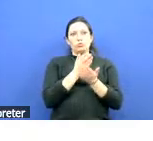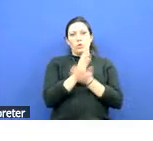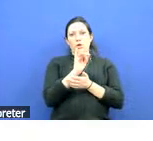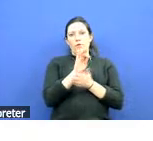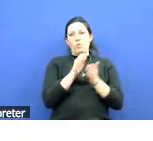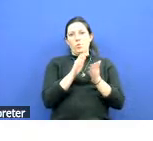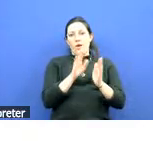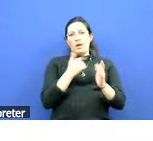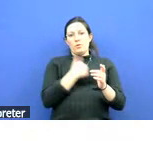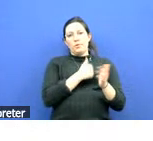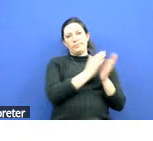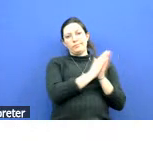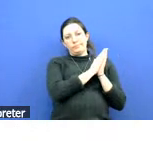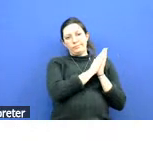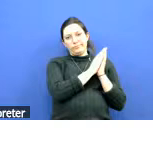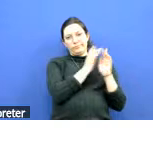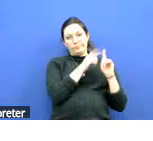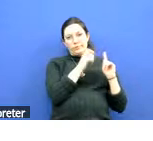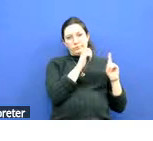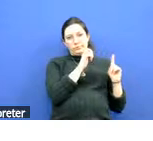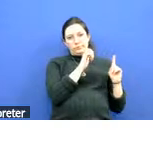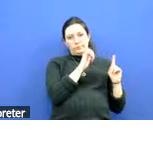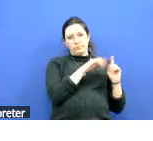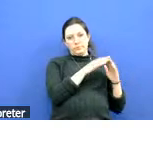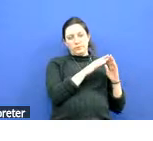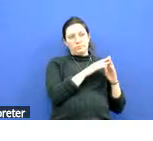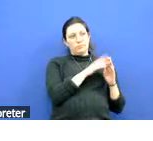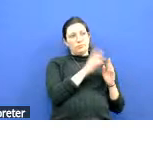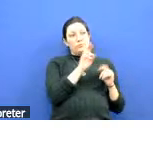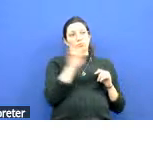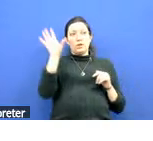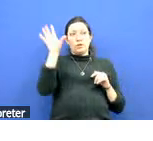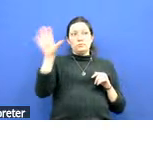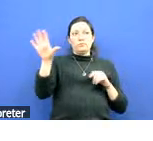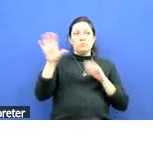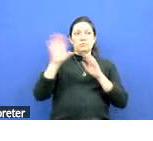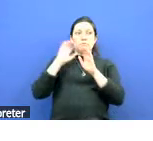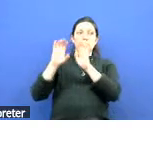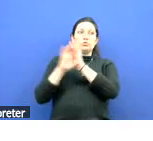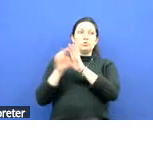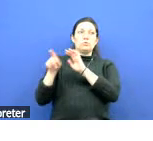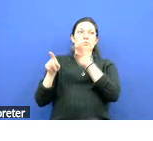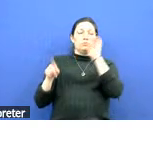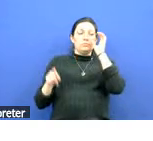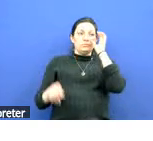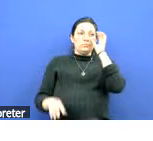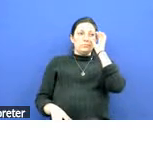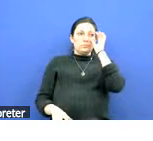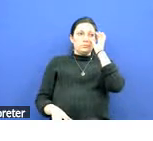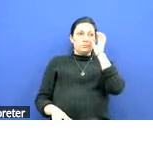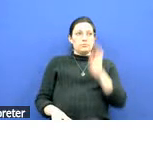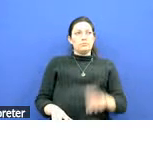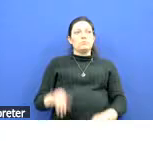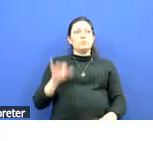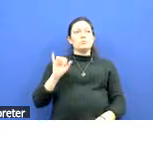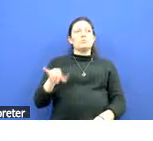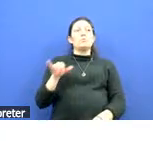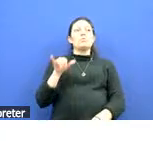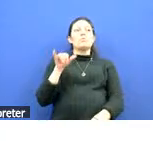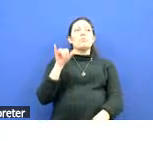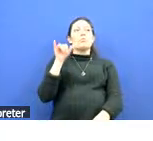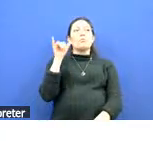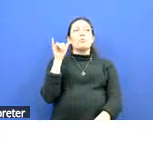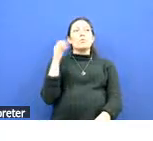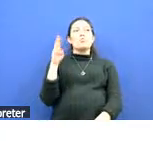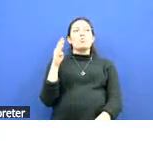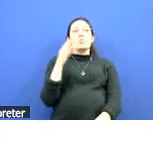town. On the right, you see running along Galway there. The highlighted aqua again is the town